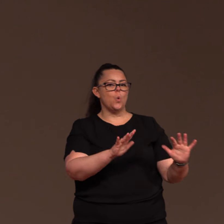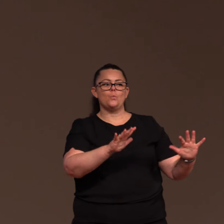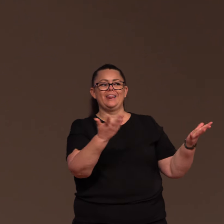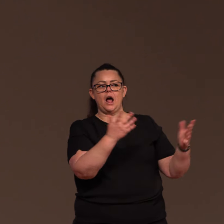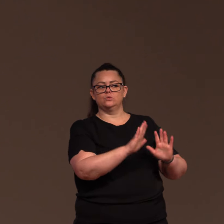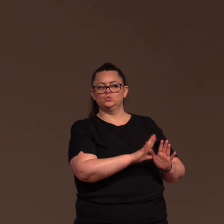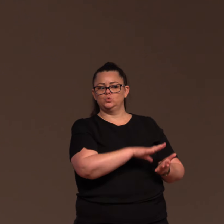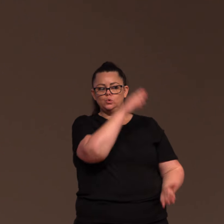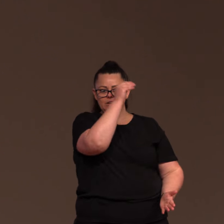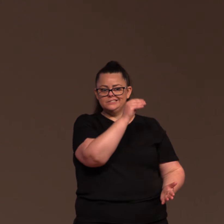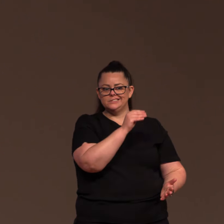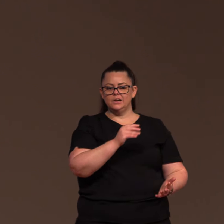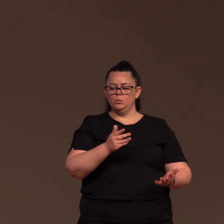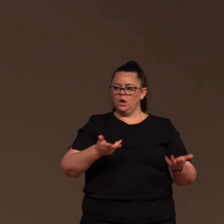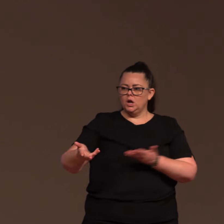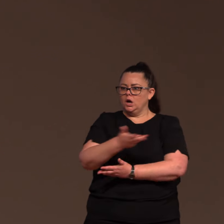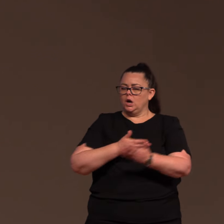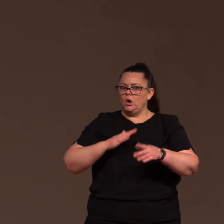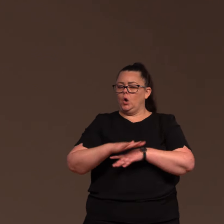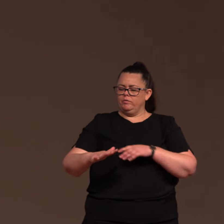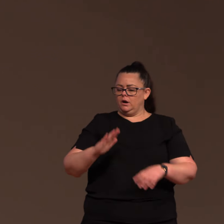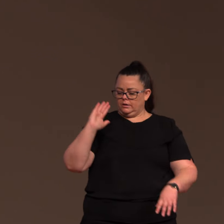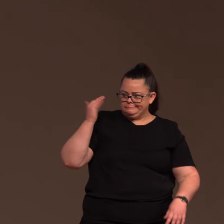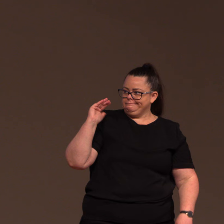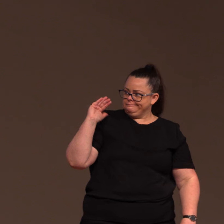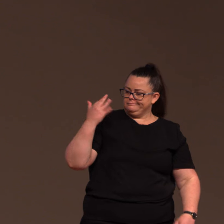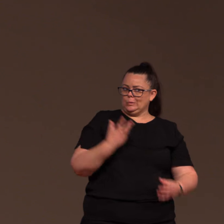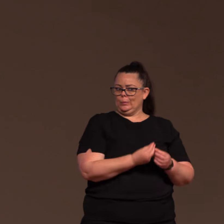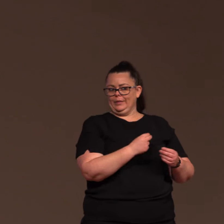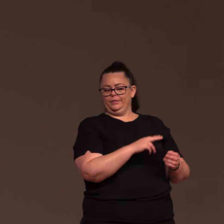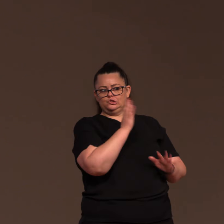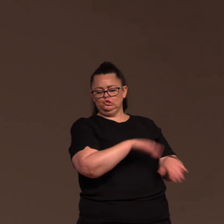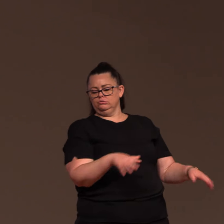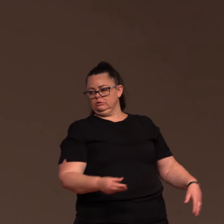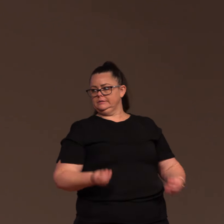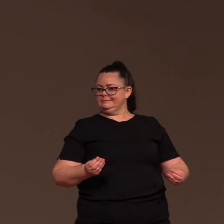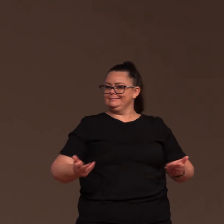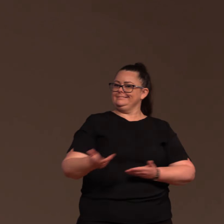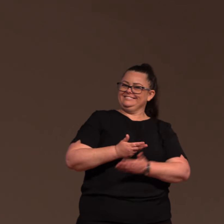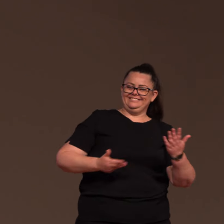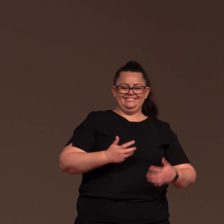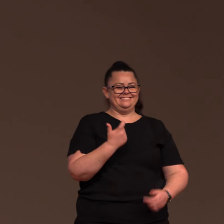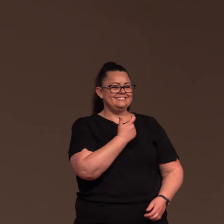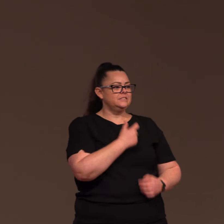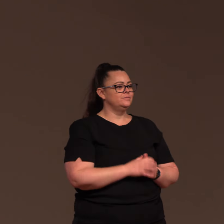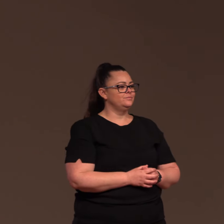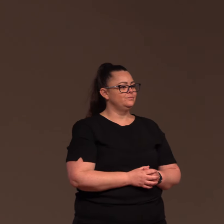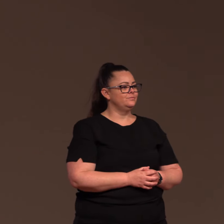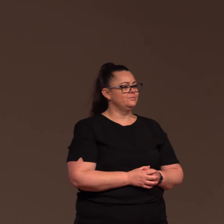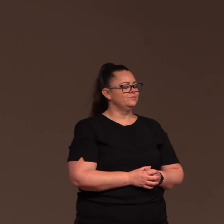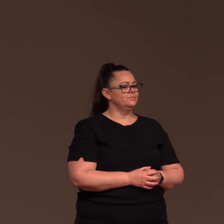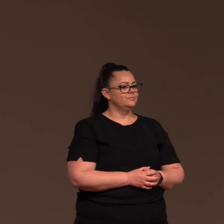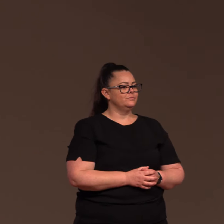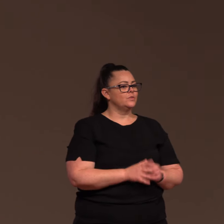just compare war stories and bruises over the course of the year. But well done. Also, thank you, of course, to the